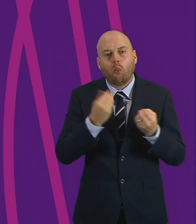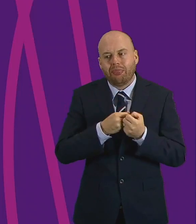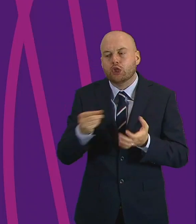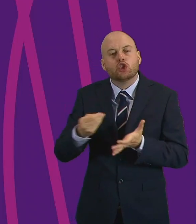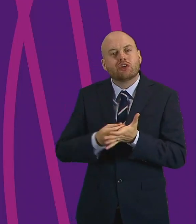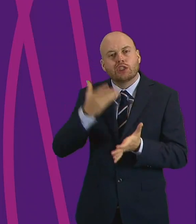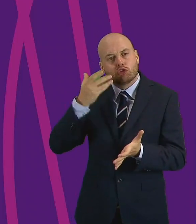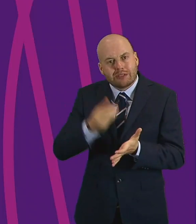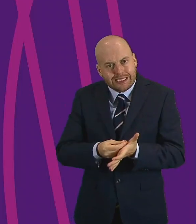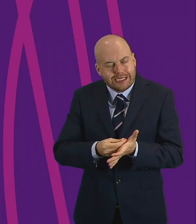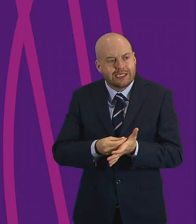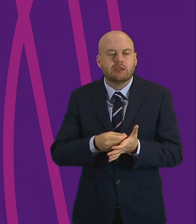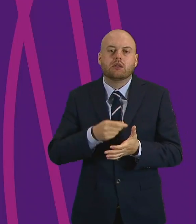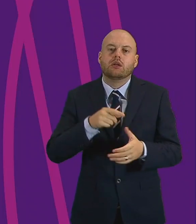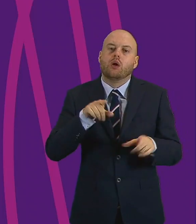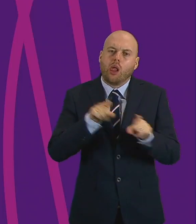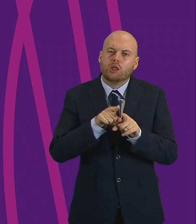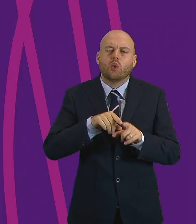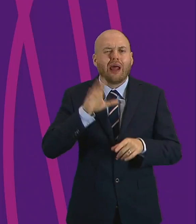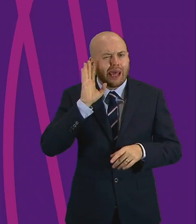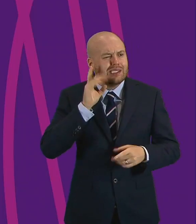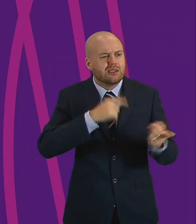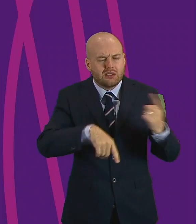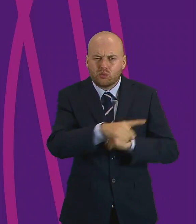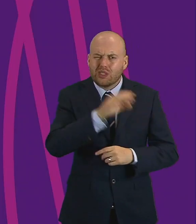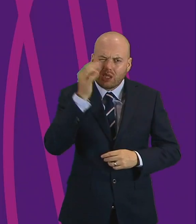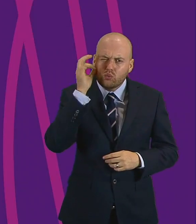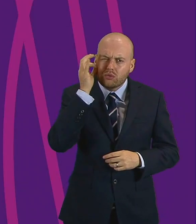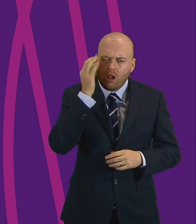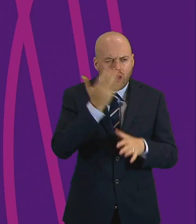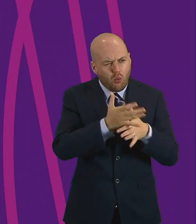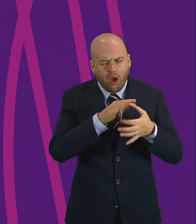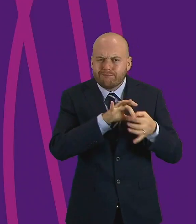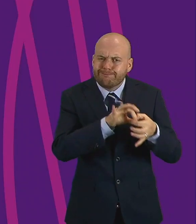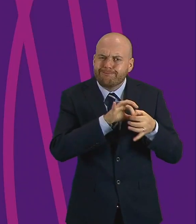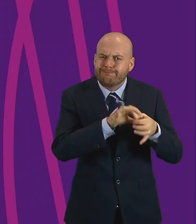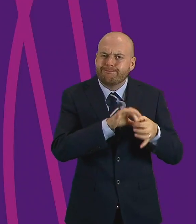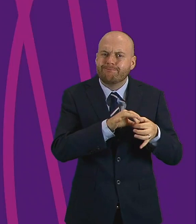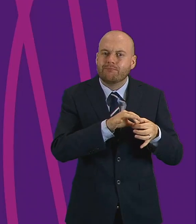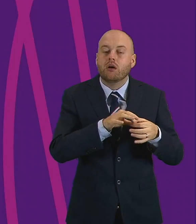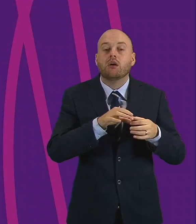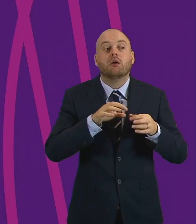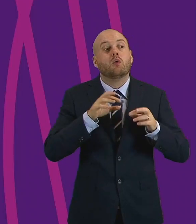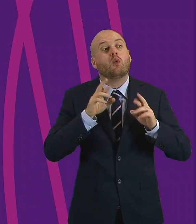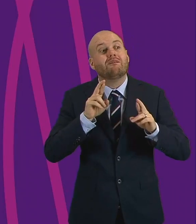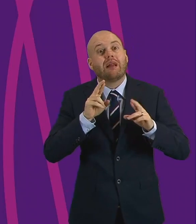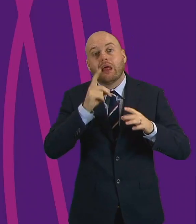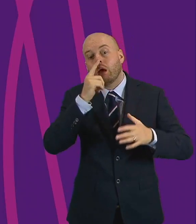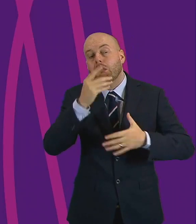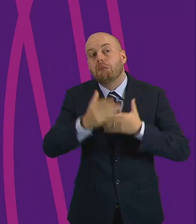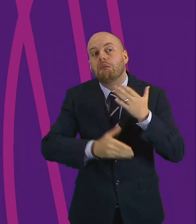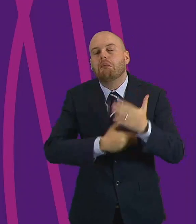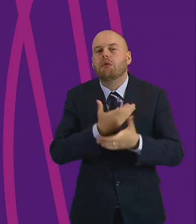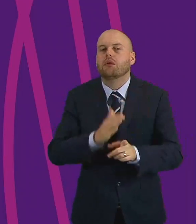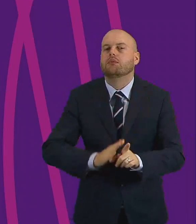by councils, and maybe we can get through this into a new, brighter normal.